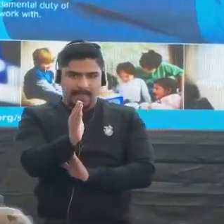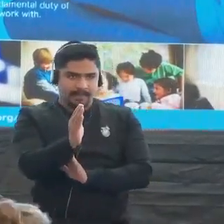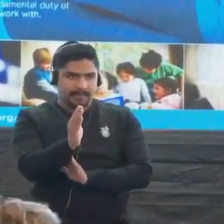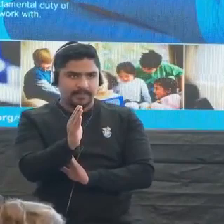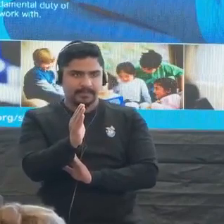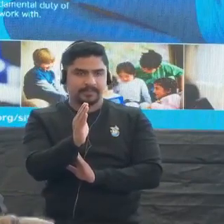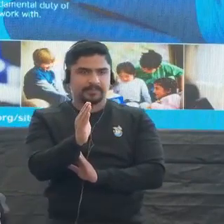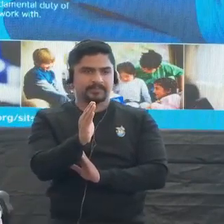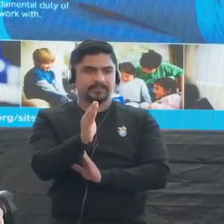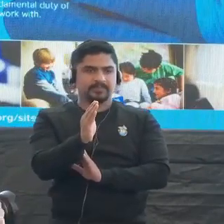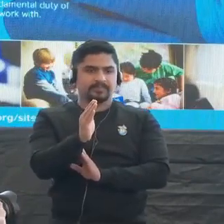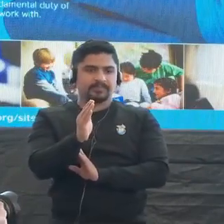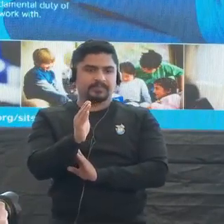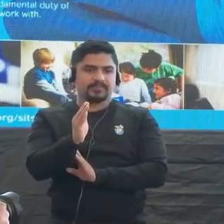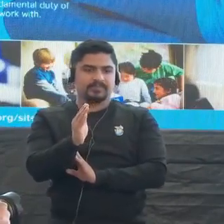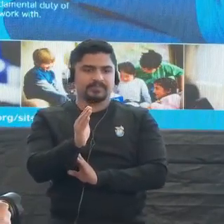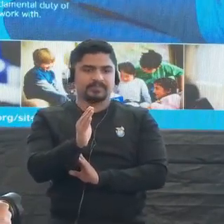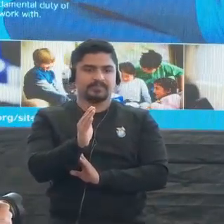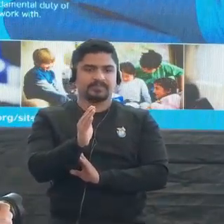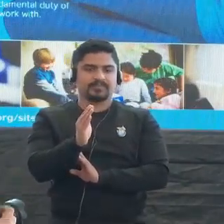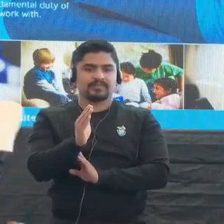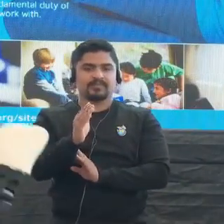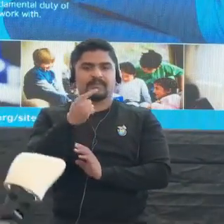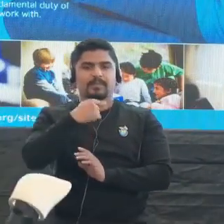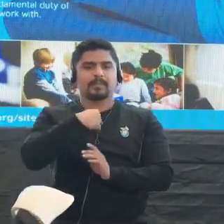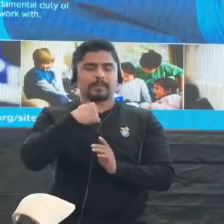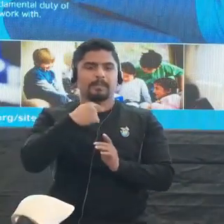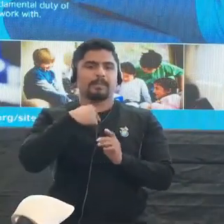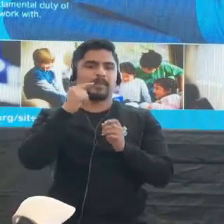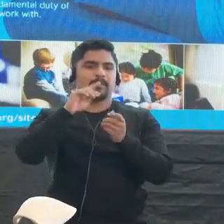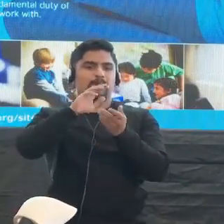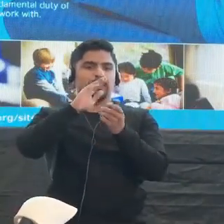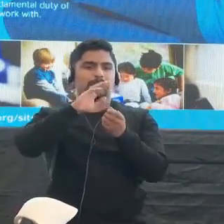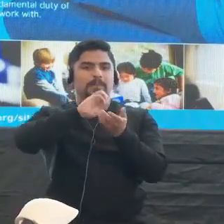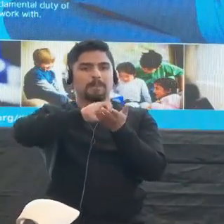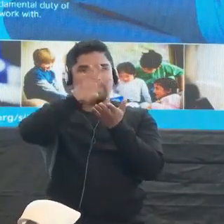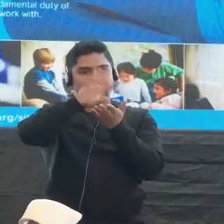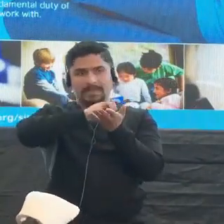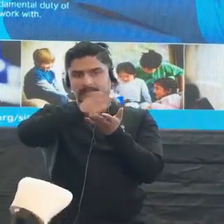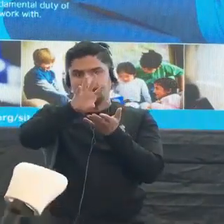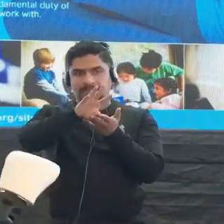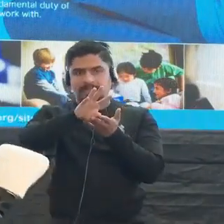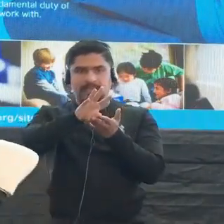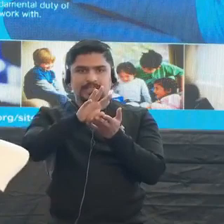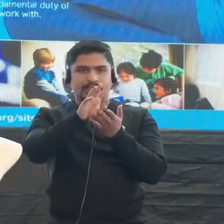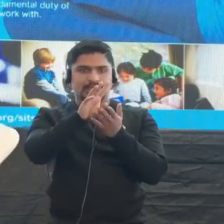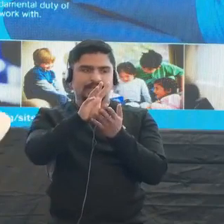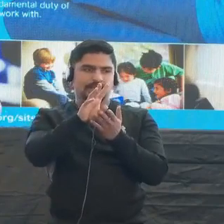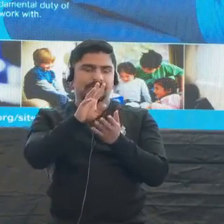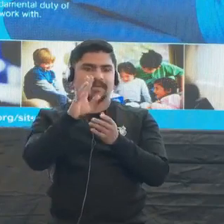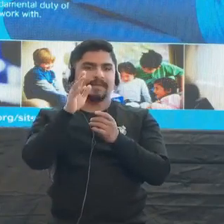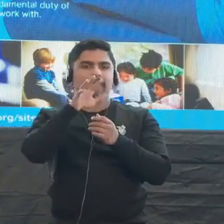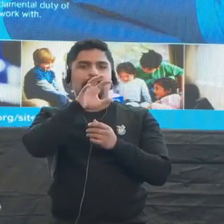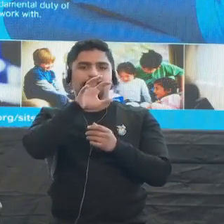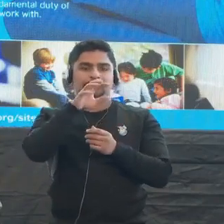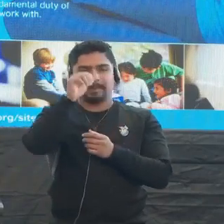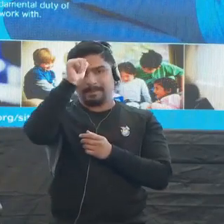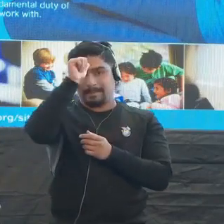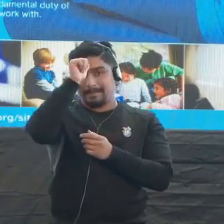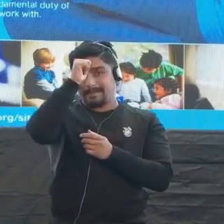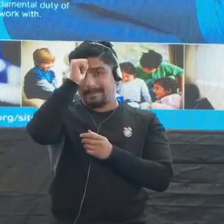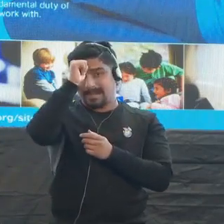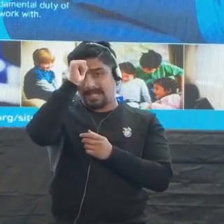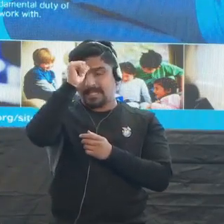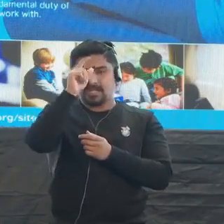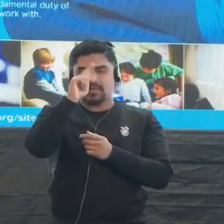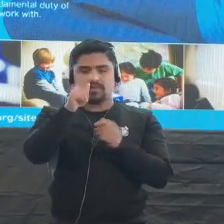my slide is on an inclusive education environment perspective from India. So I'm presenting Indian scenario in